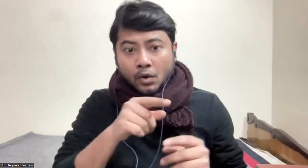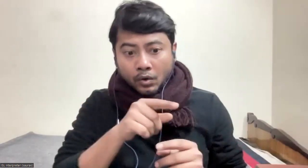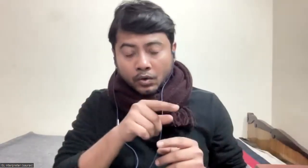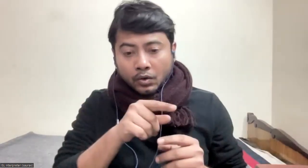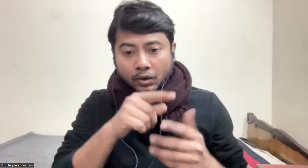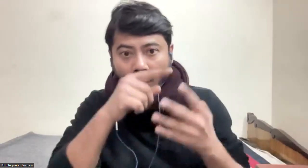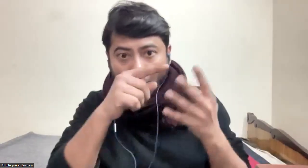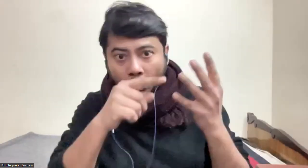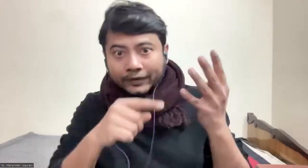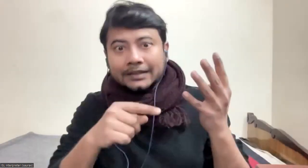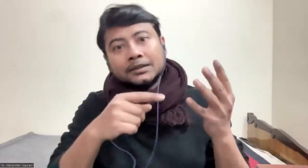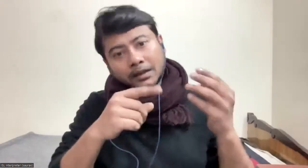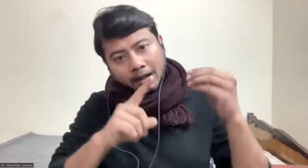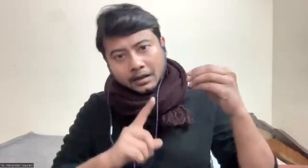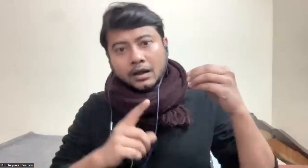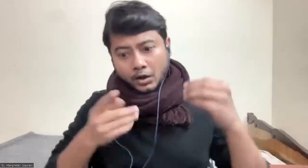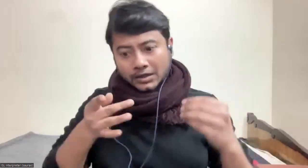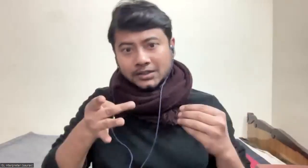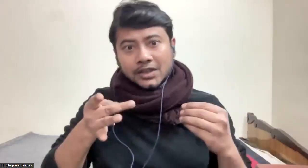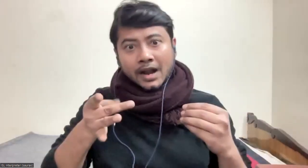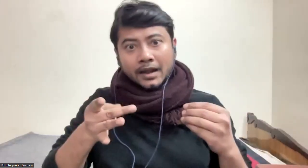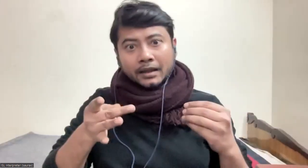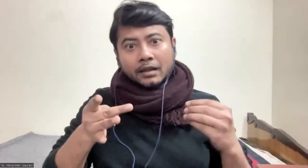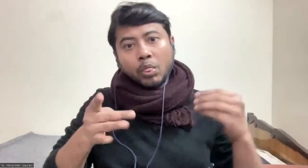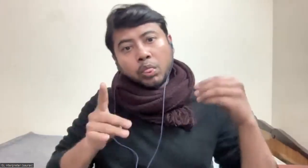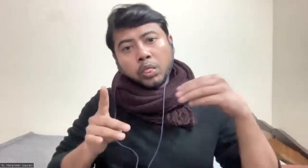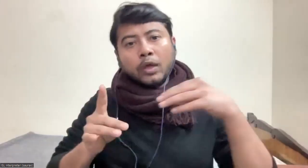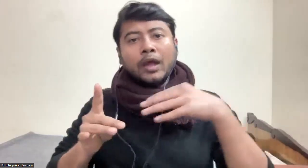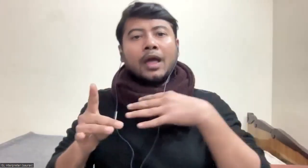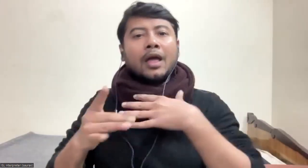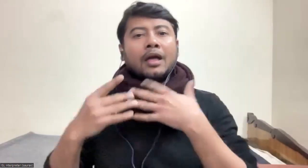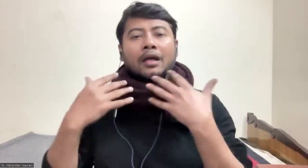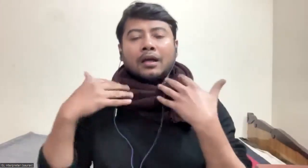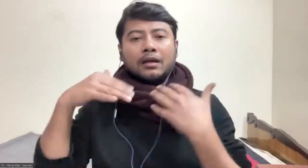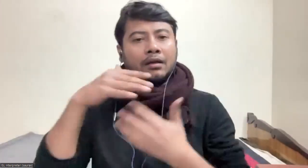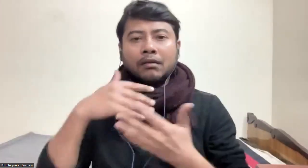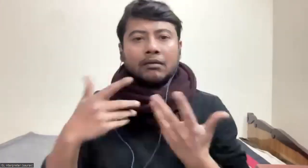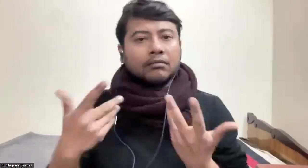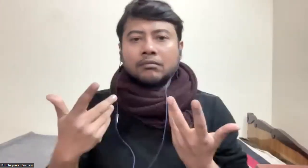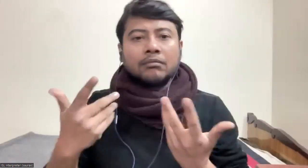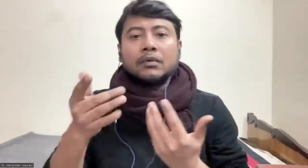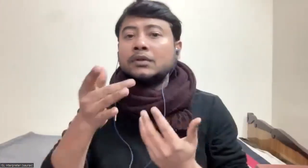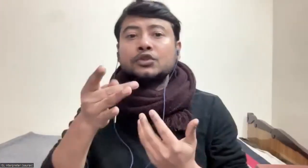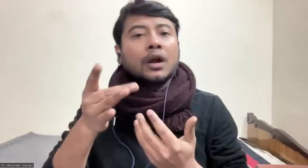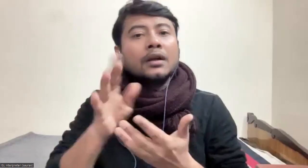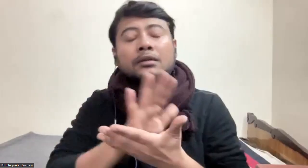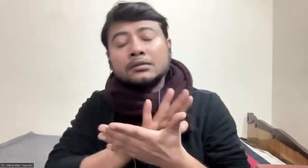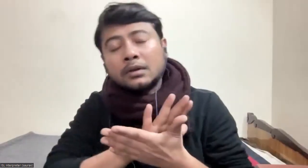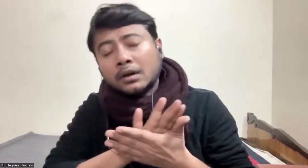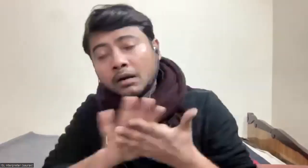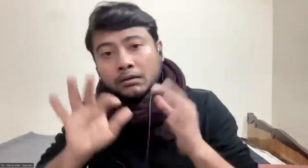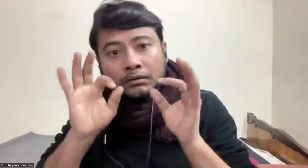impact on the quality of your chanting. So if you do these mistakes, your chanting will become impure. So are you